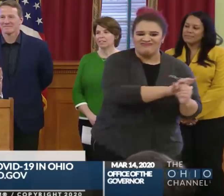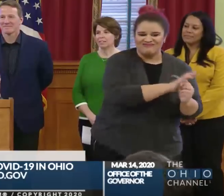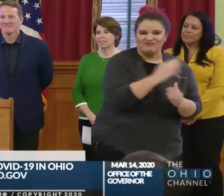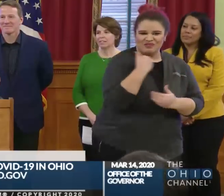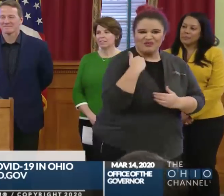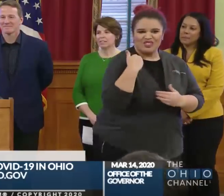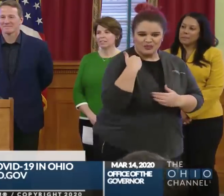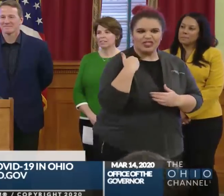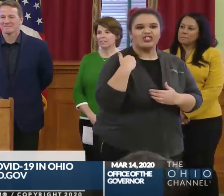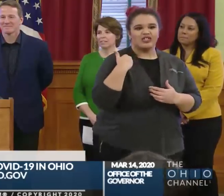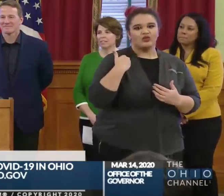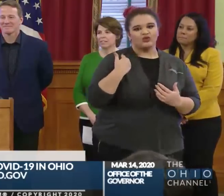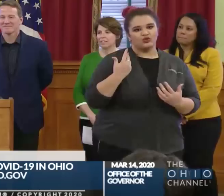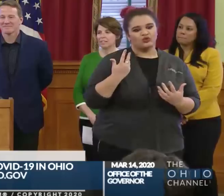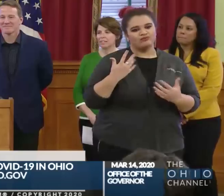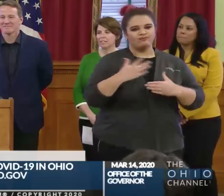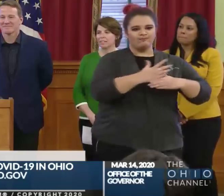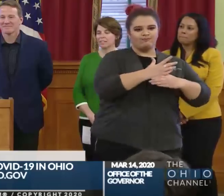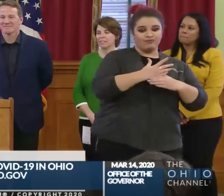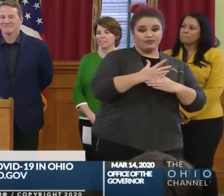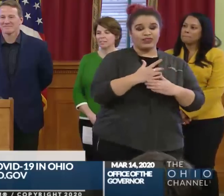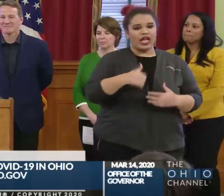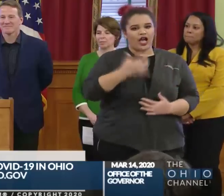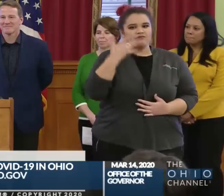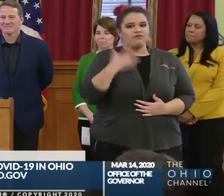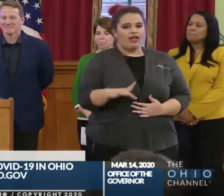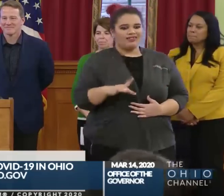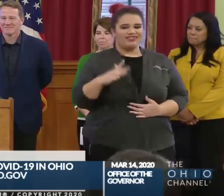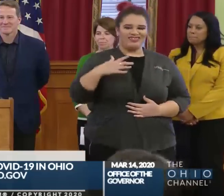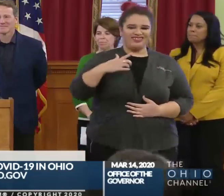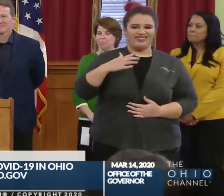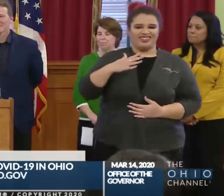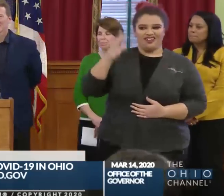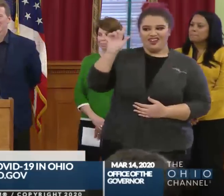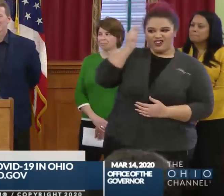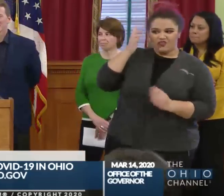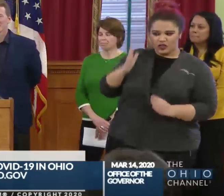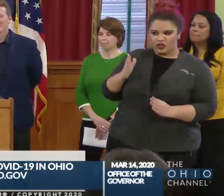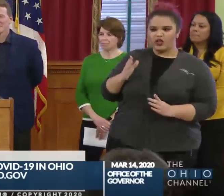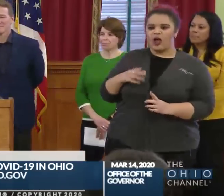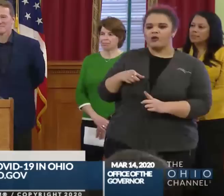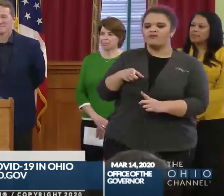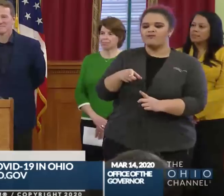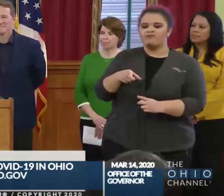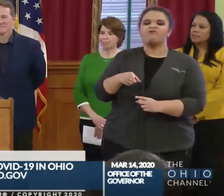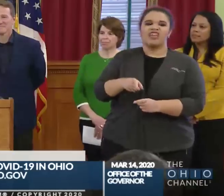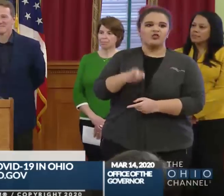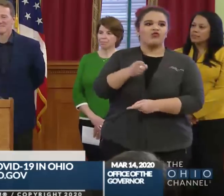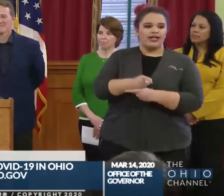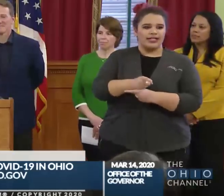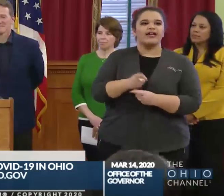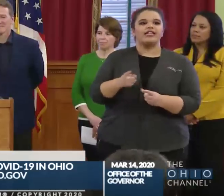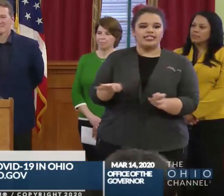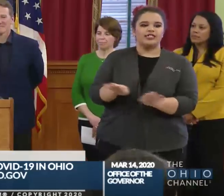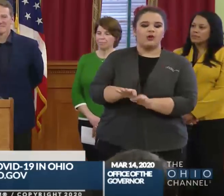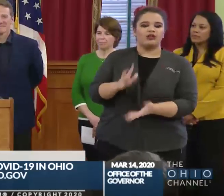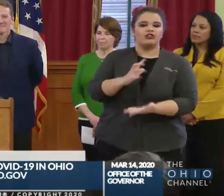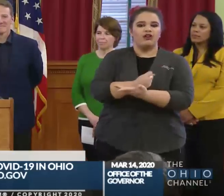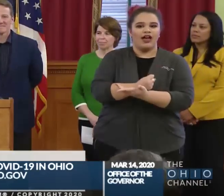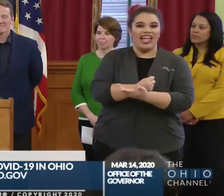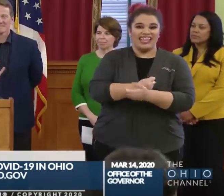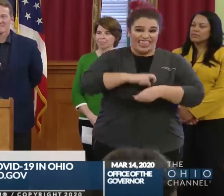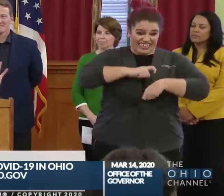blessed to have a governor who's, he knows what the right thing is and he's going to do it, and he understands that timing is everything. So you'll see